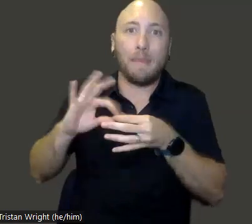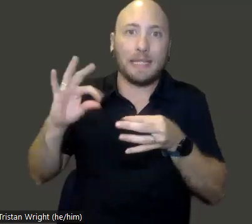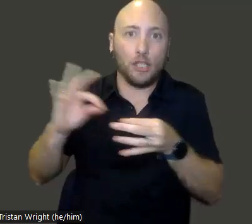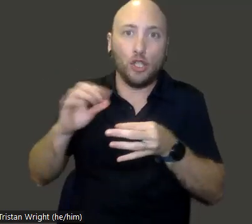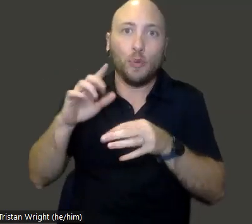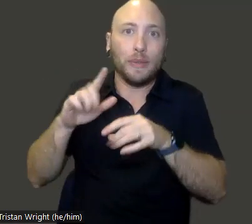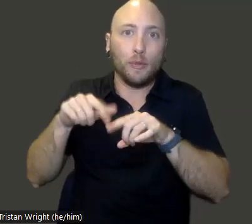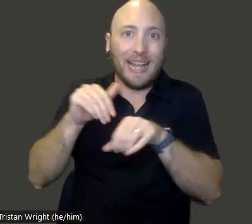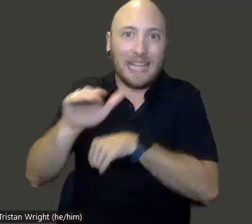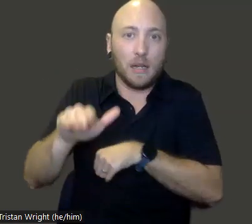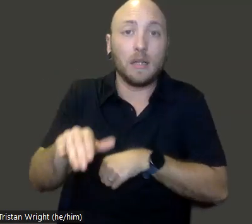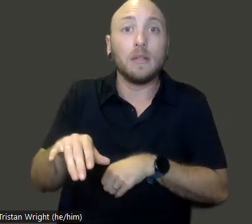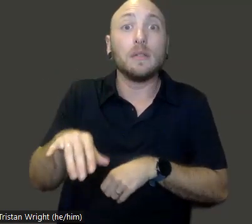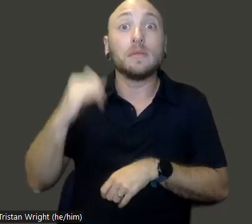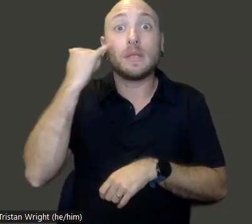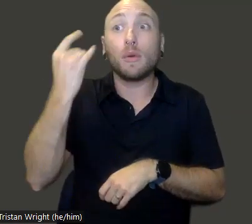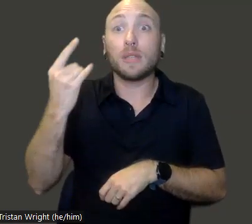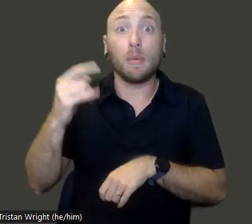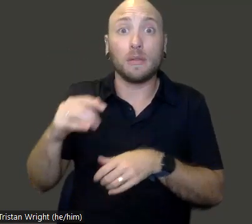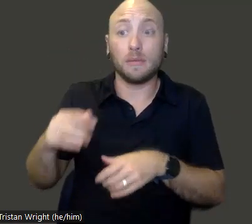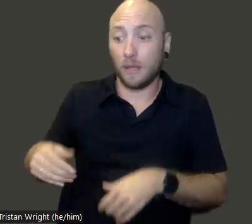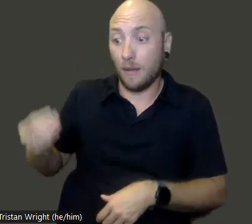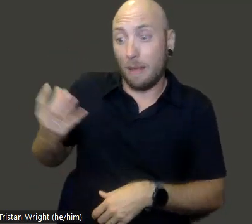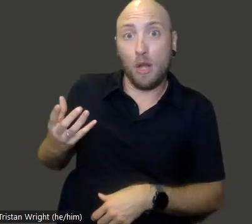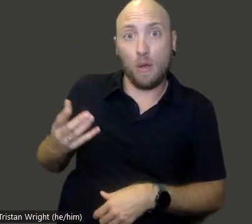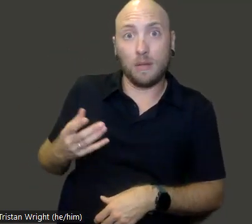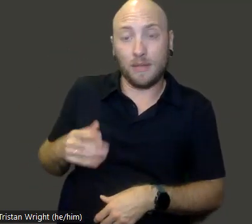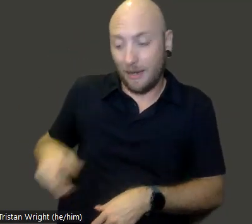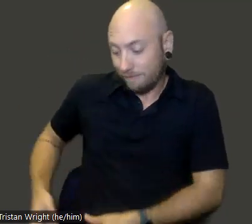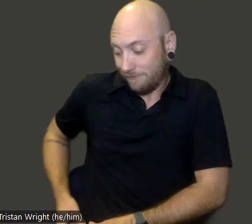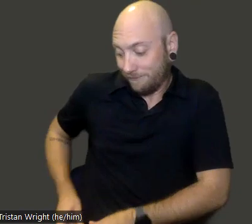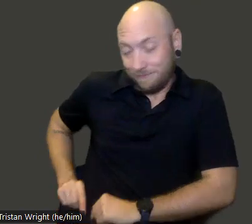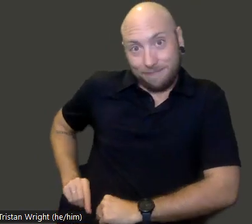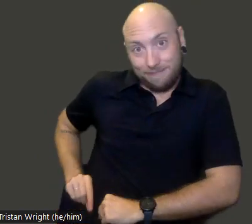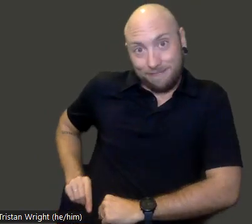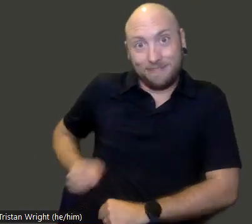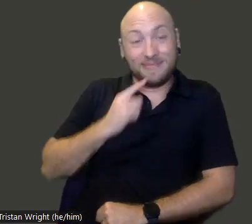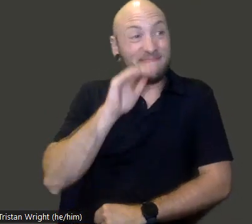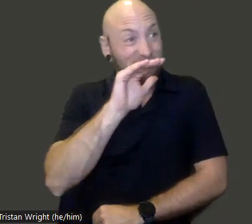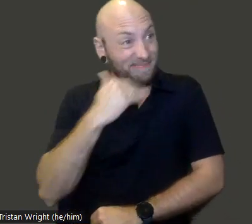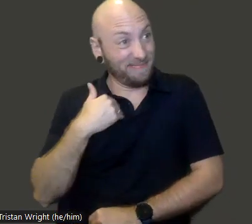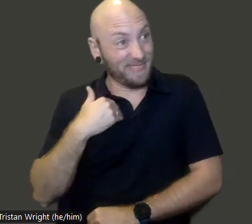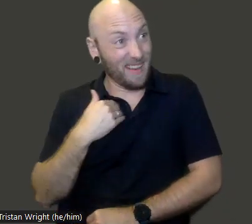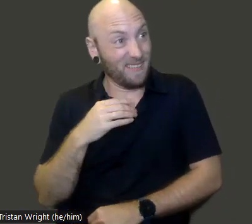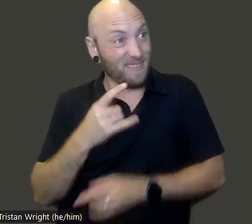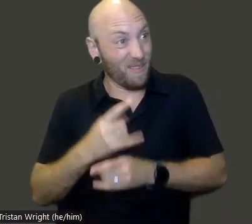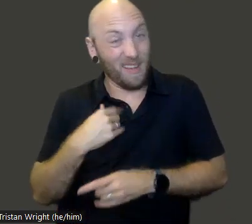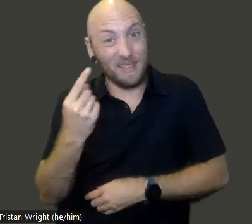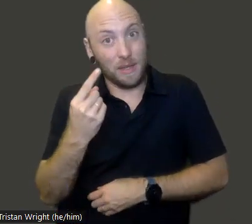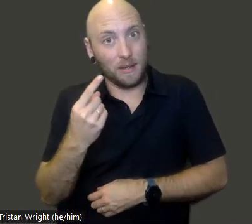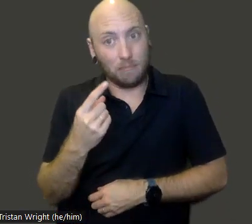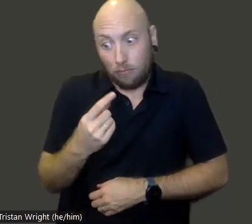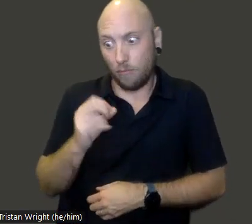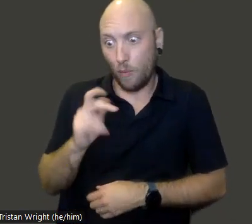somebody I knew that would have alcohol or something else, I would just drop what I was doing. And sometimes I was school, so I would just leave school and I'd go meet up,